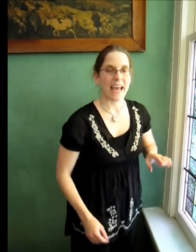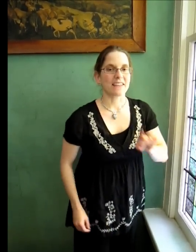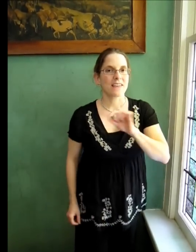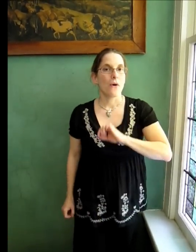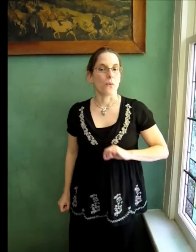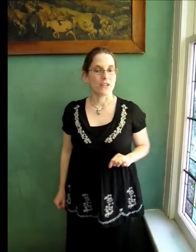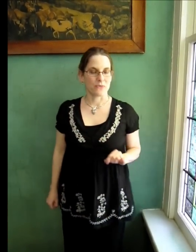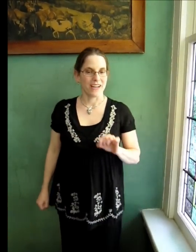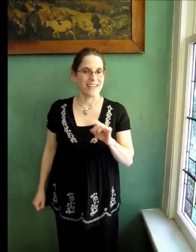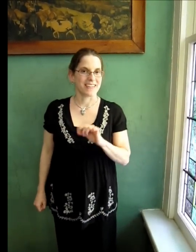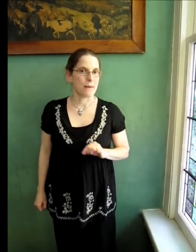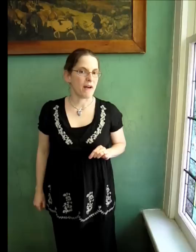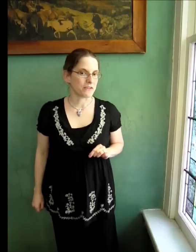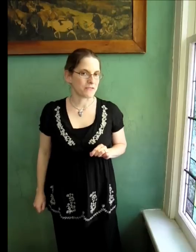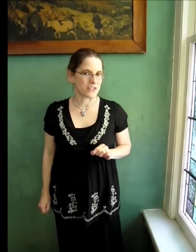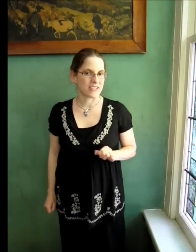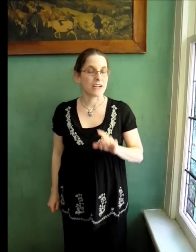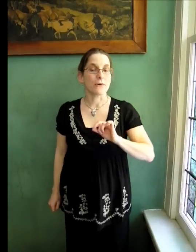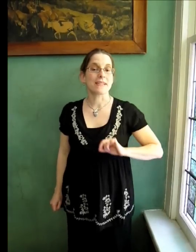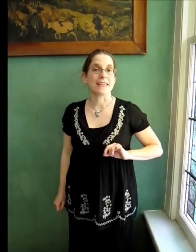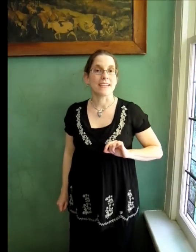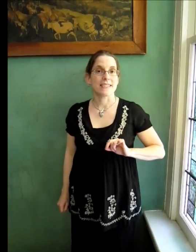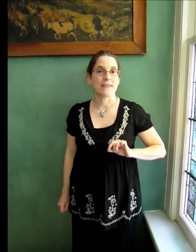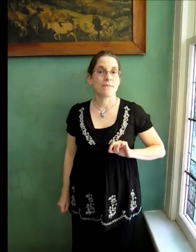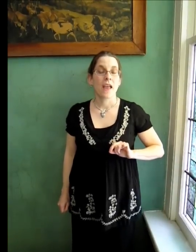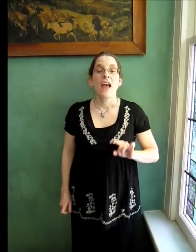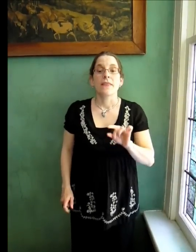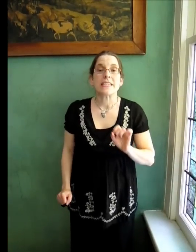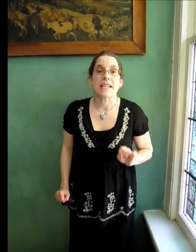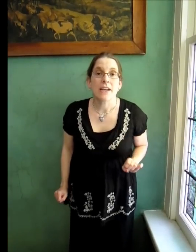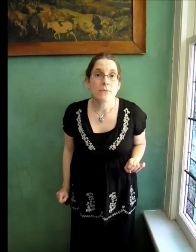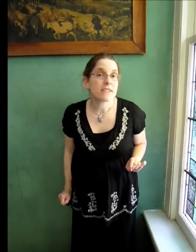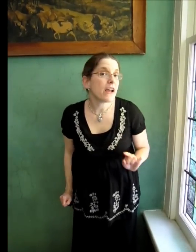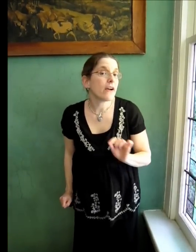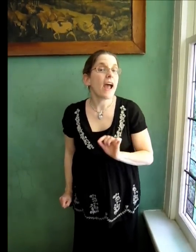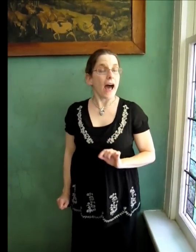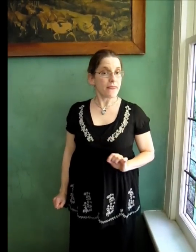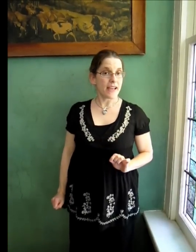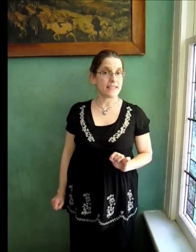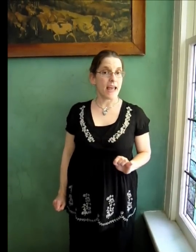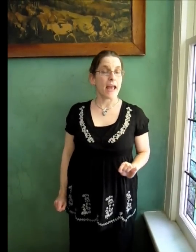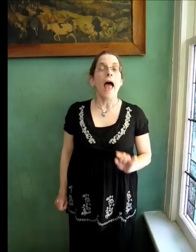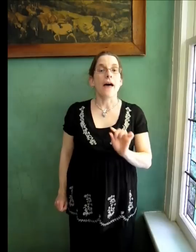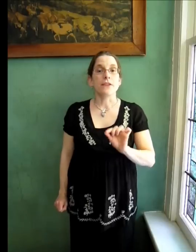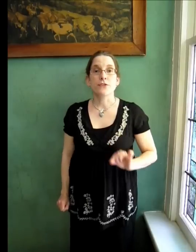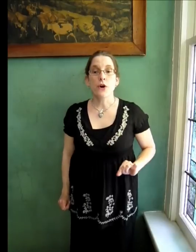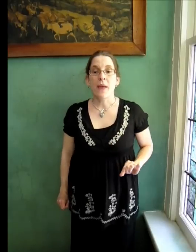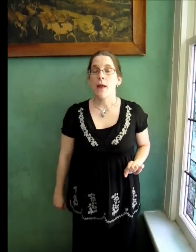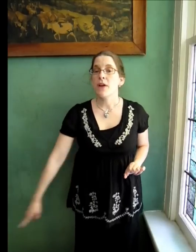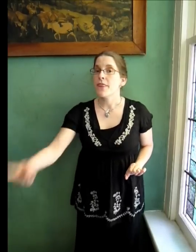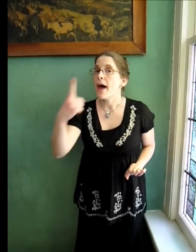guess which one is going to melt first. It goes like this. The sun was very hot that day, and the snowman with the